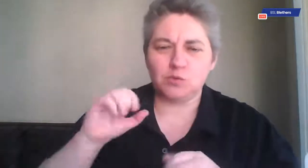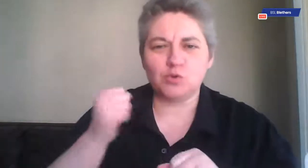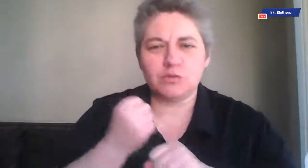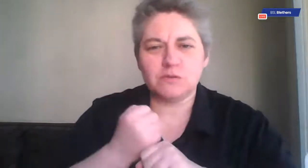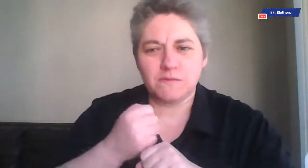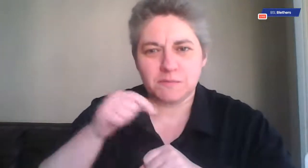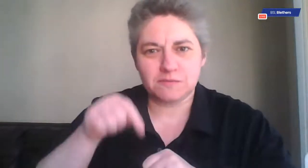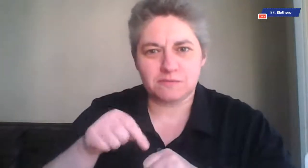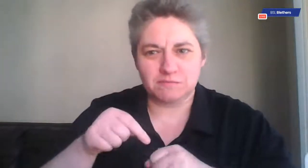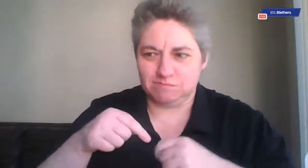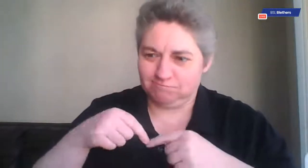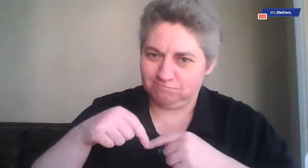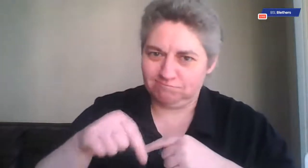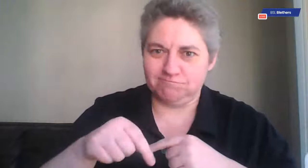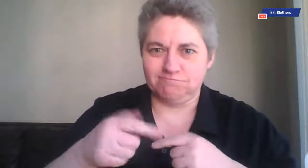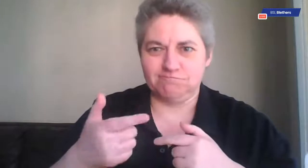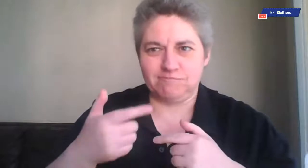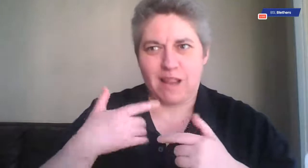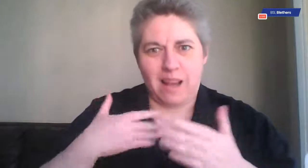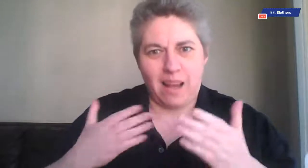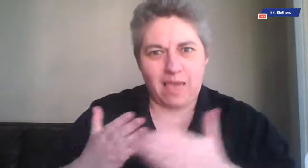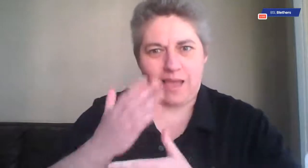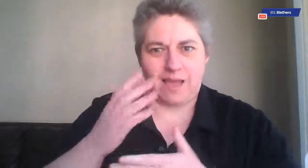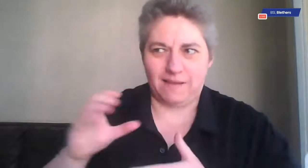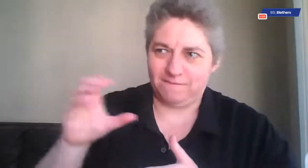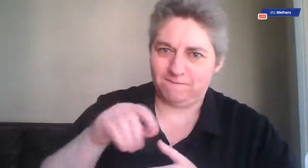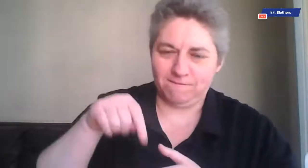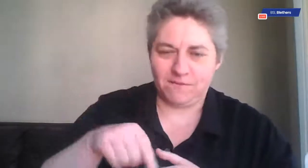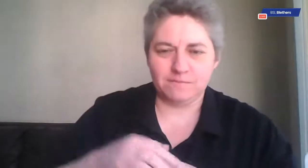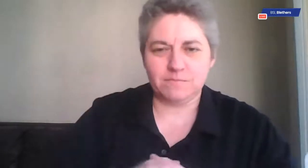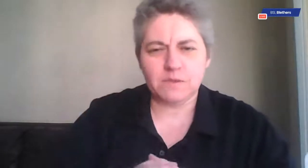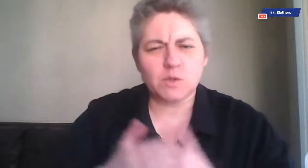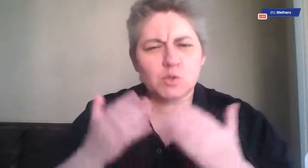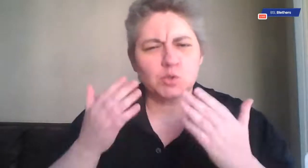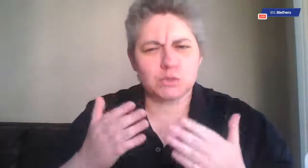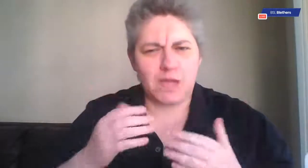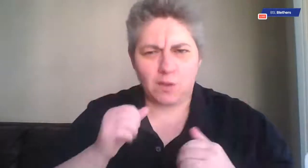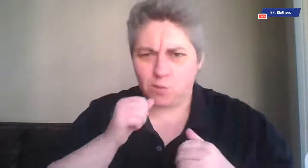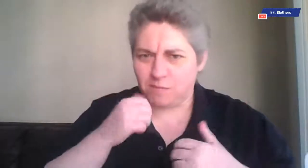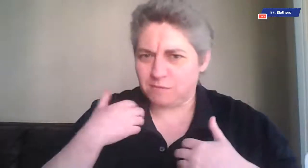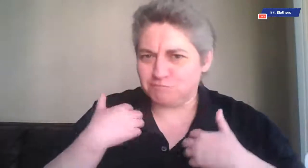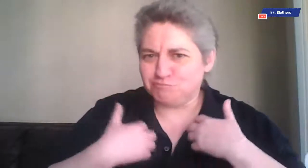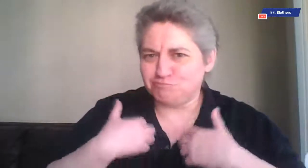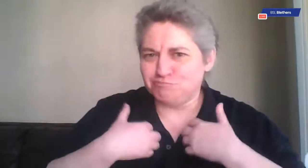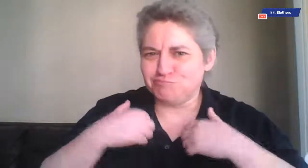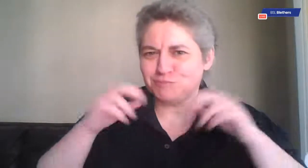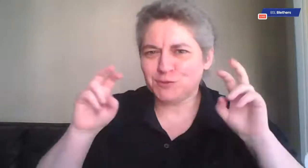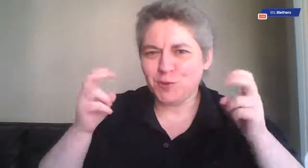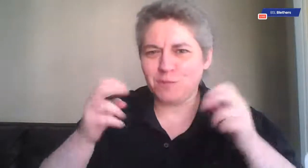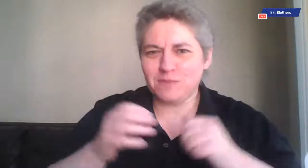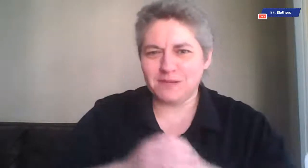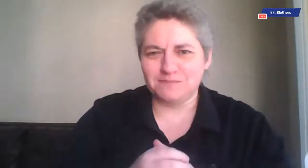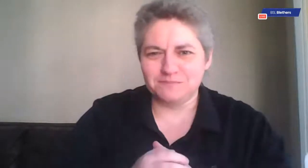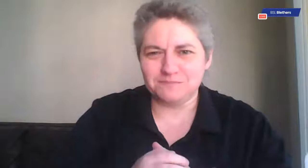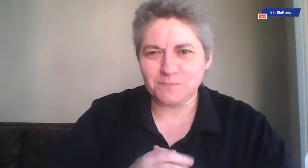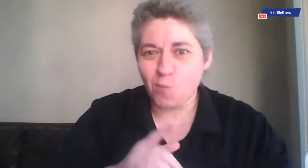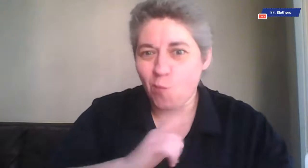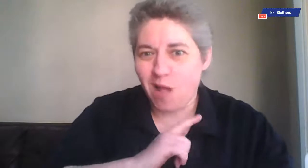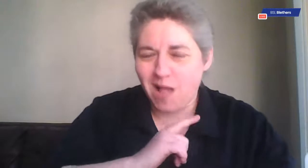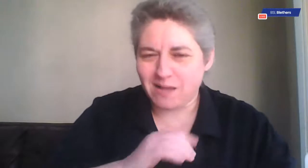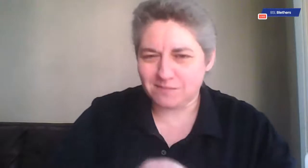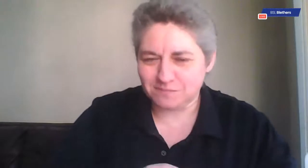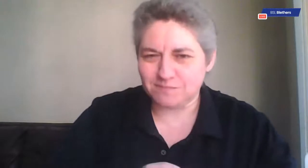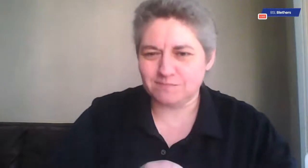BDA always like to recognise the Scottish Government, and particularly again this week for funding these live